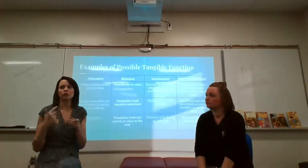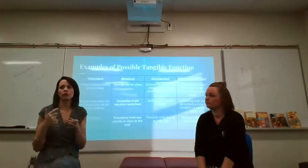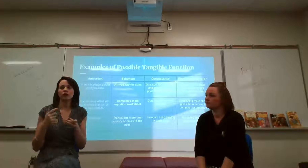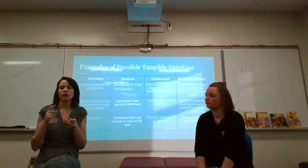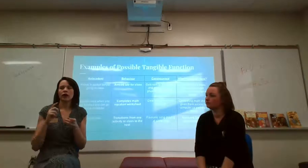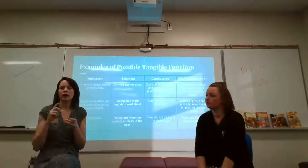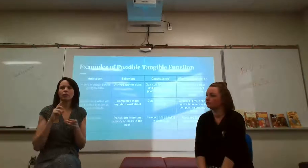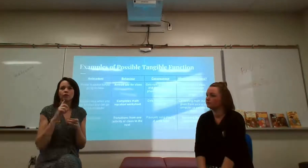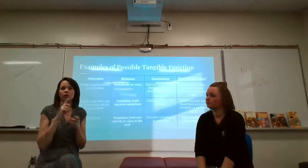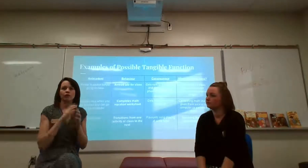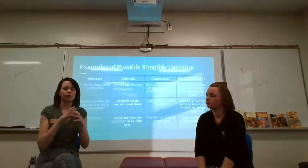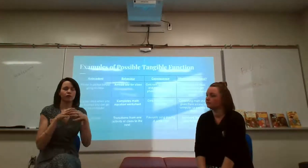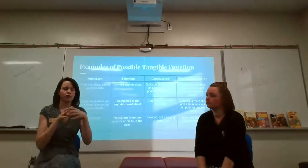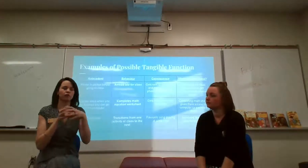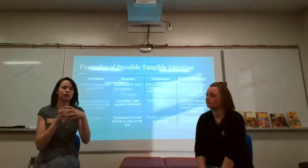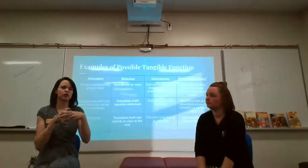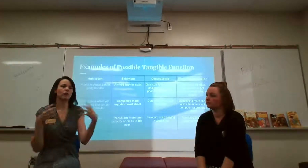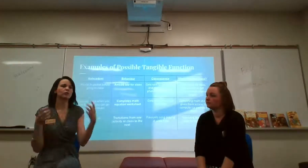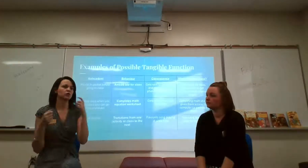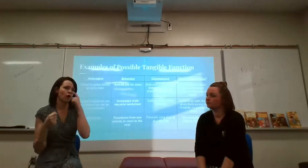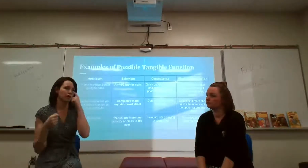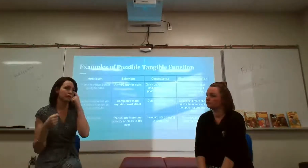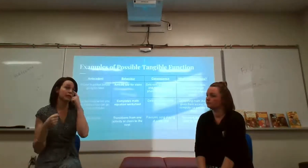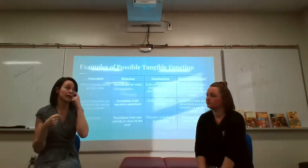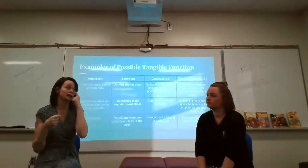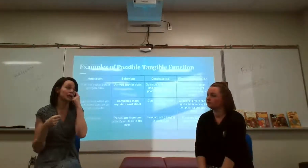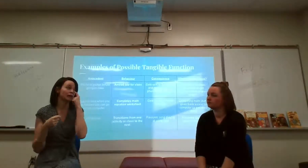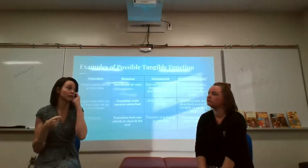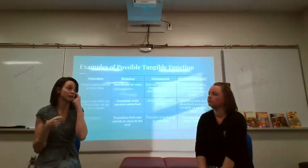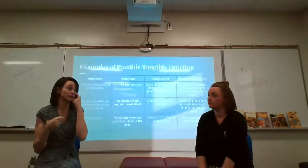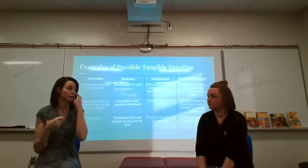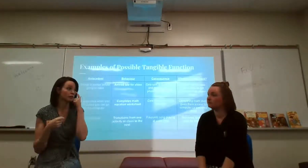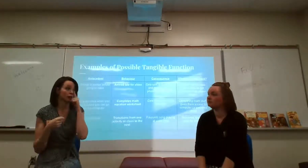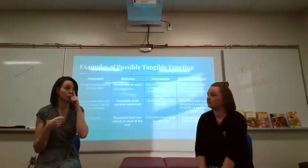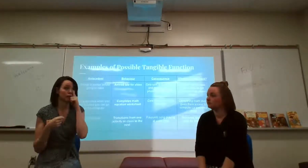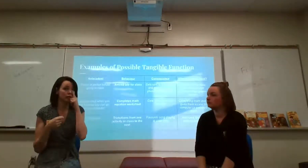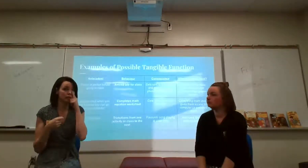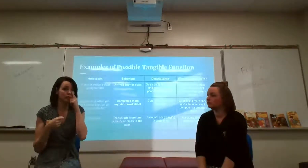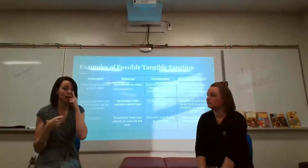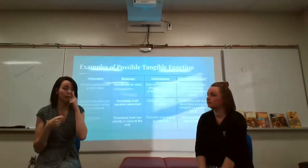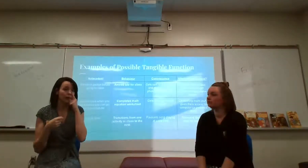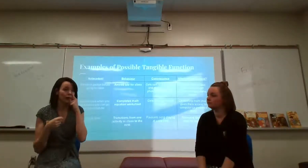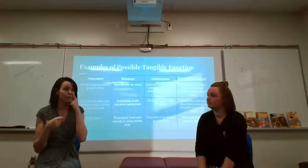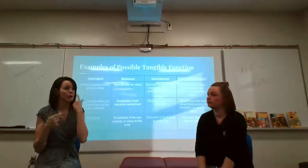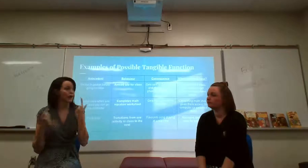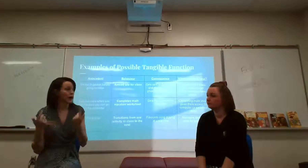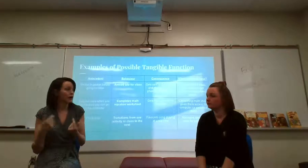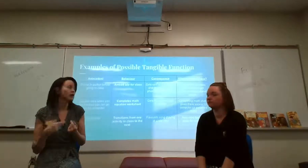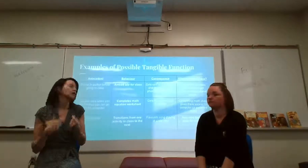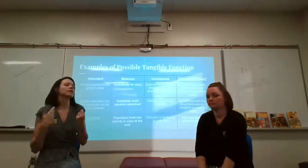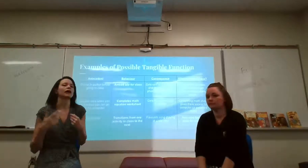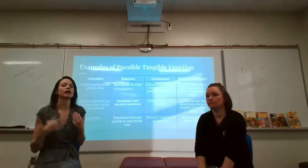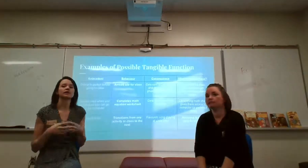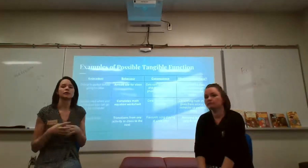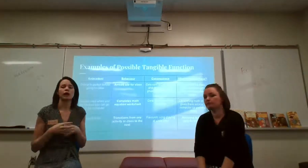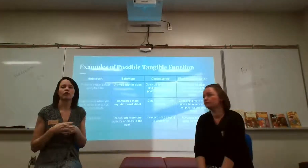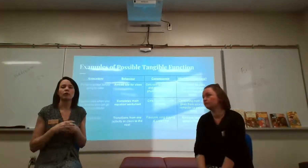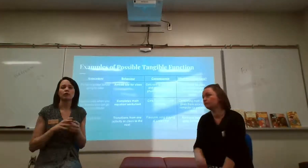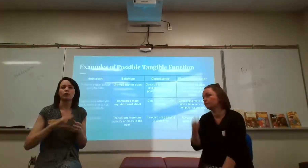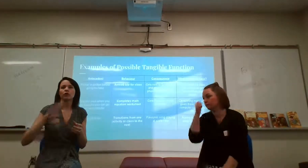will, their first repertoire is to get stuff, milk, baba, mama, that kind of stuff, before they